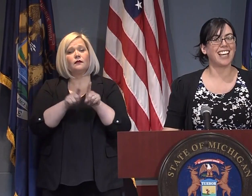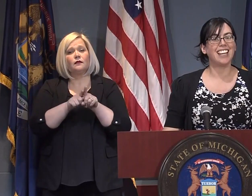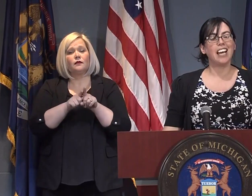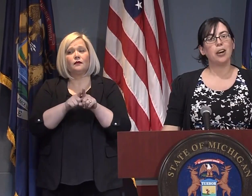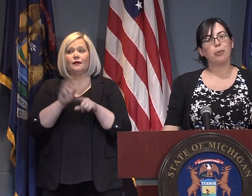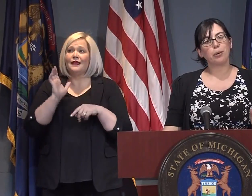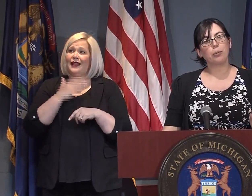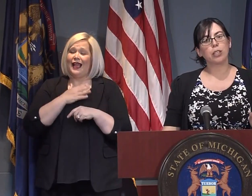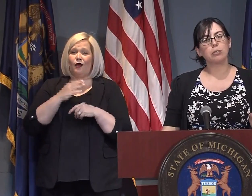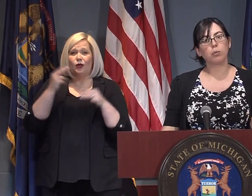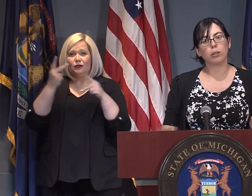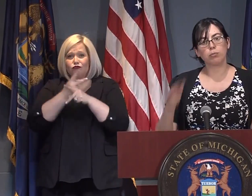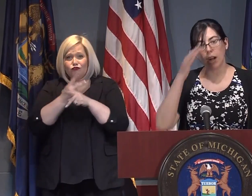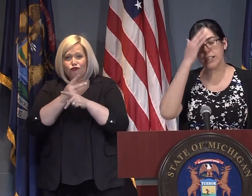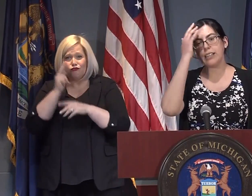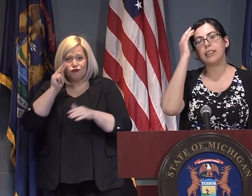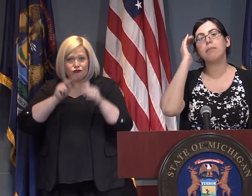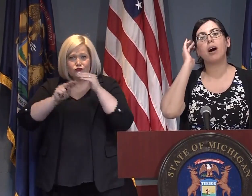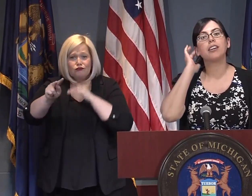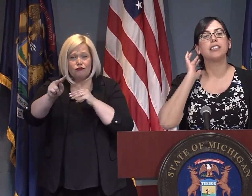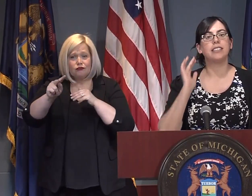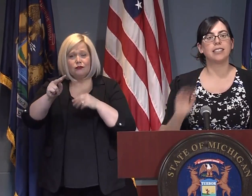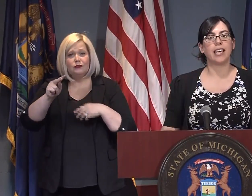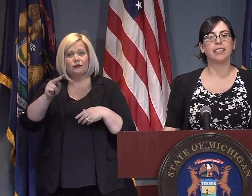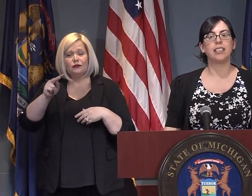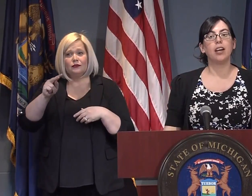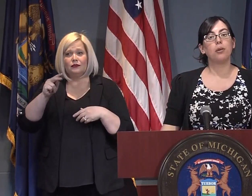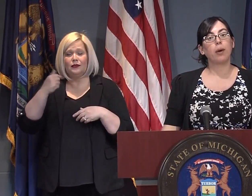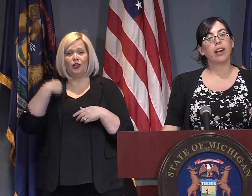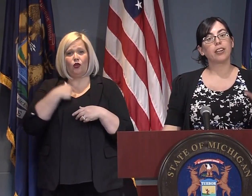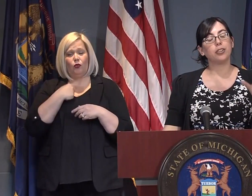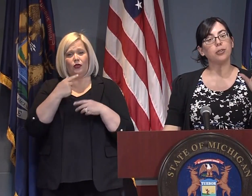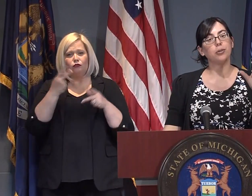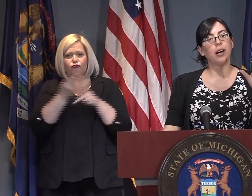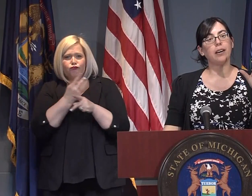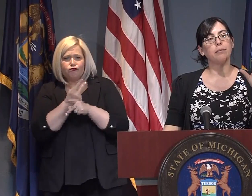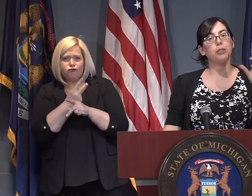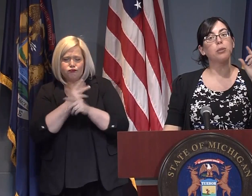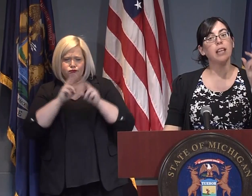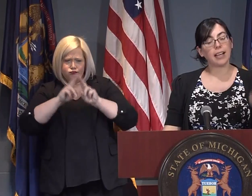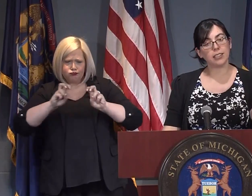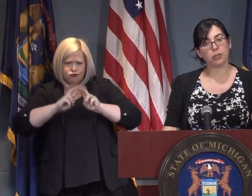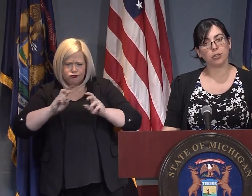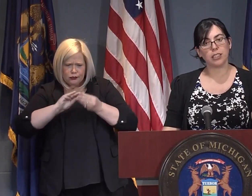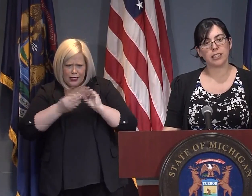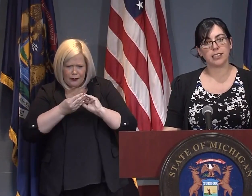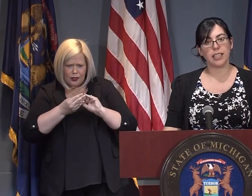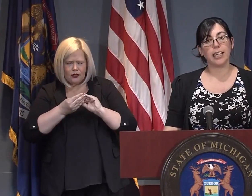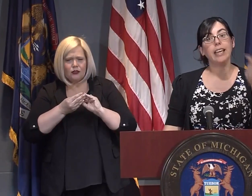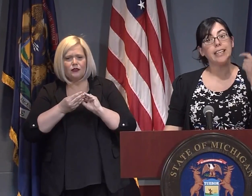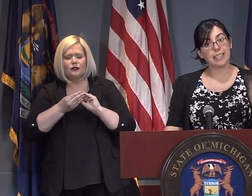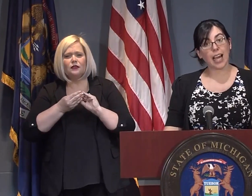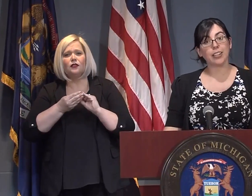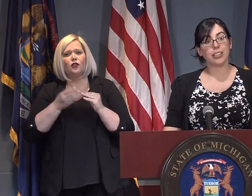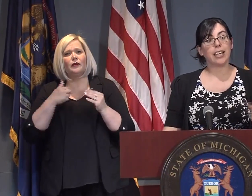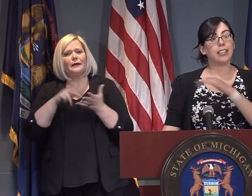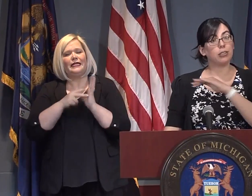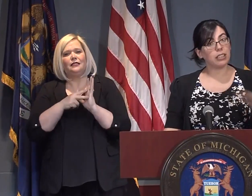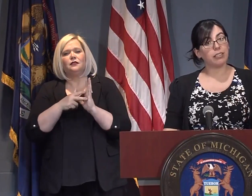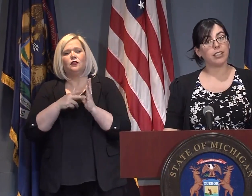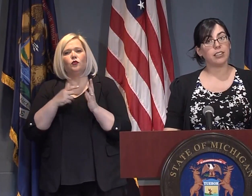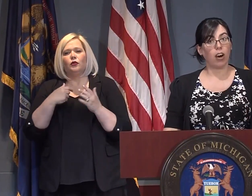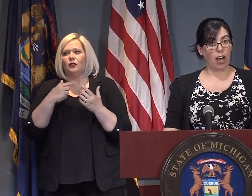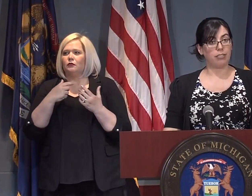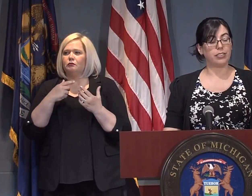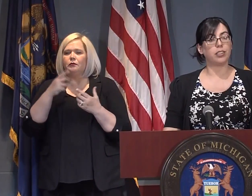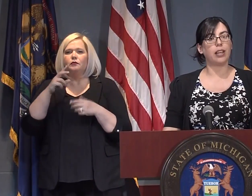simulations is that we're running the model in this case where you relax social distancing entirely and you